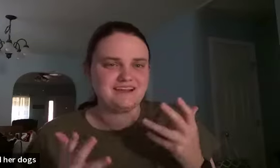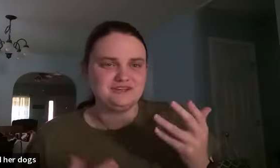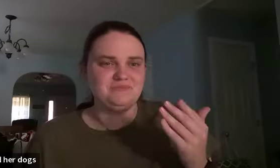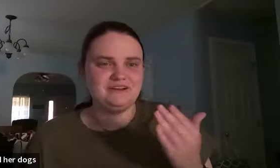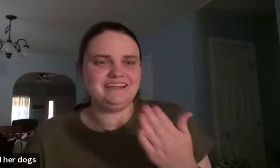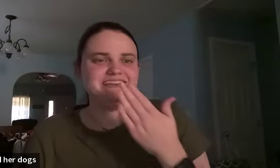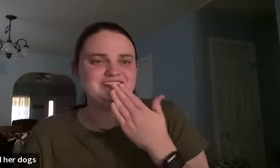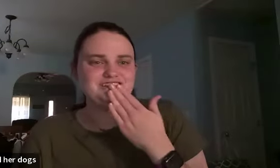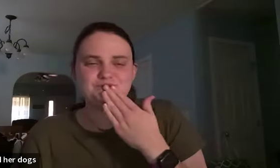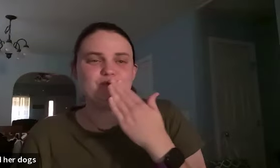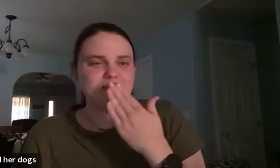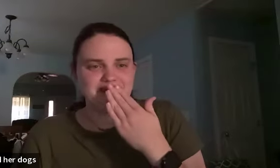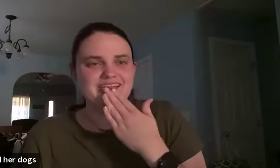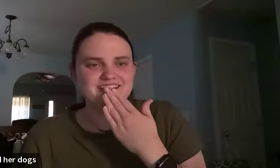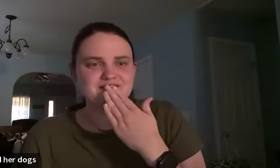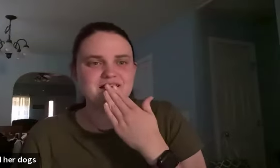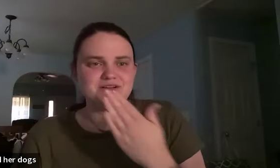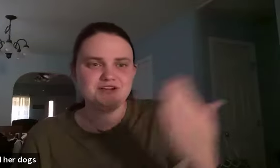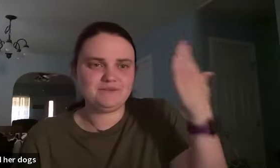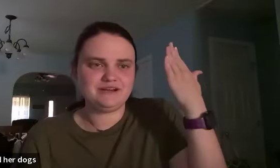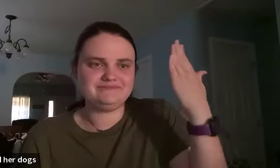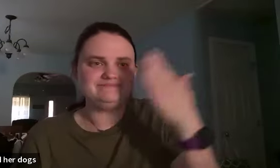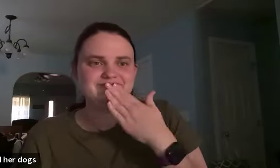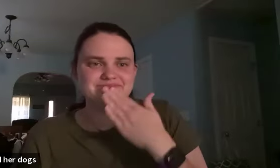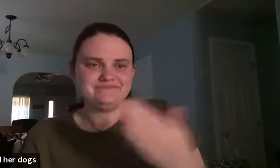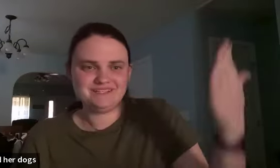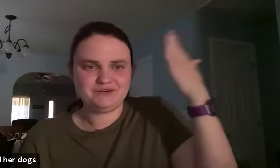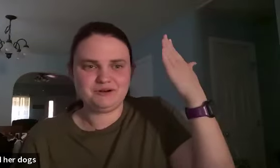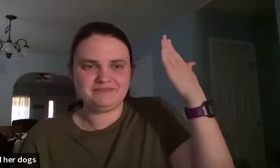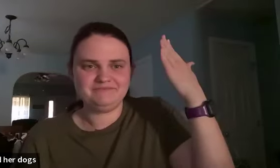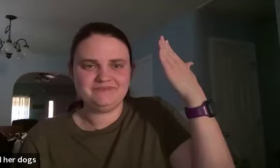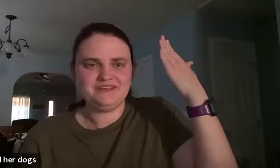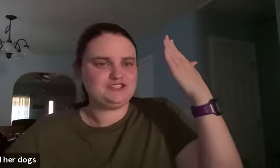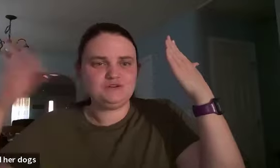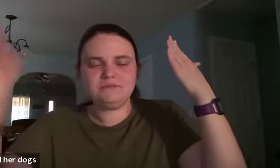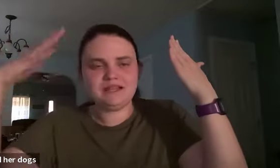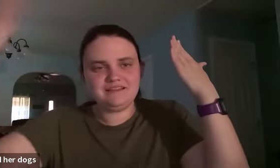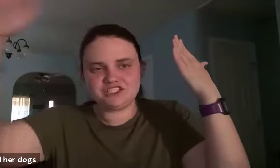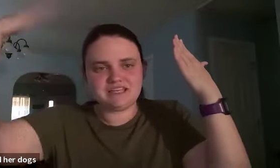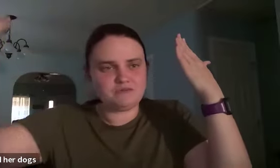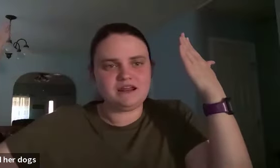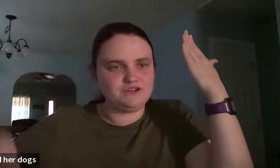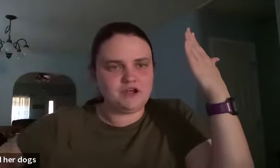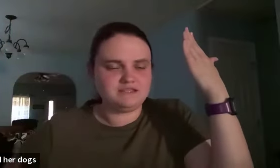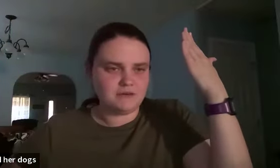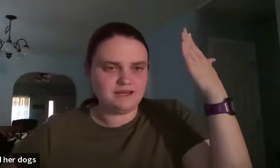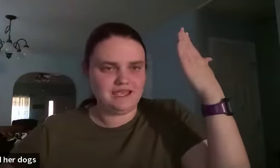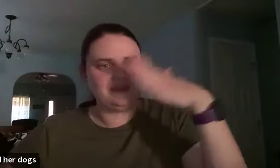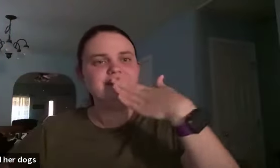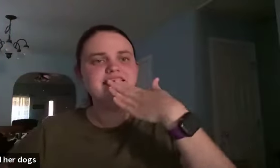sign good morning is just with one hand. You go, good morning, good morning. So you completely just take rid of your non-dominant hand and